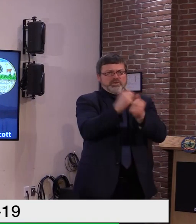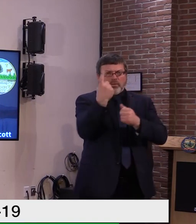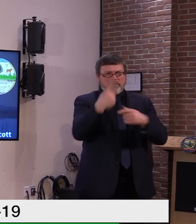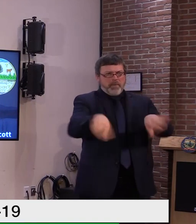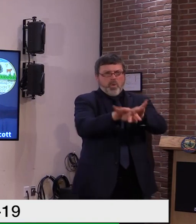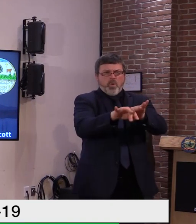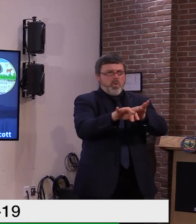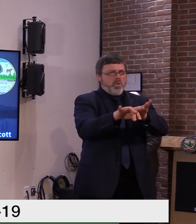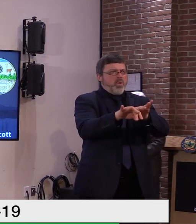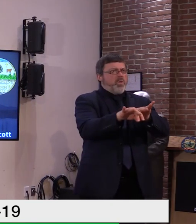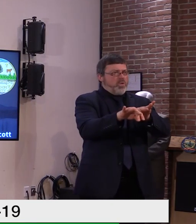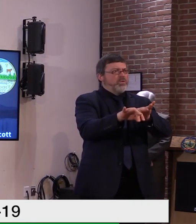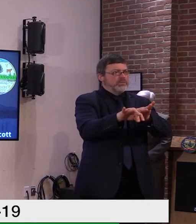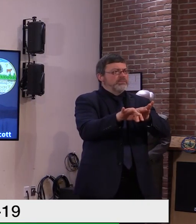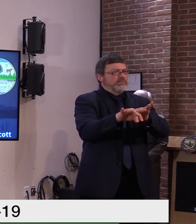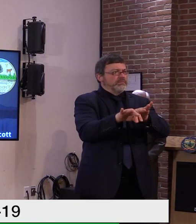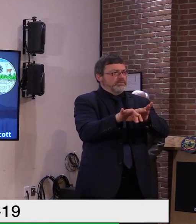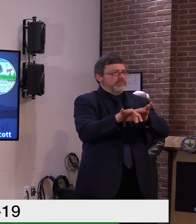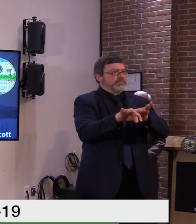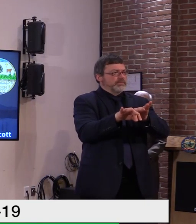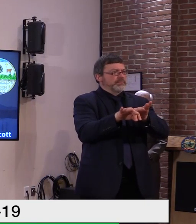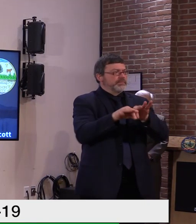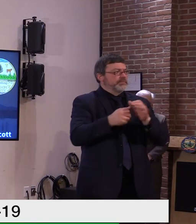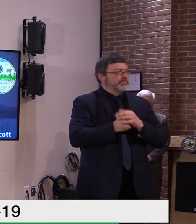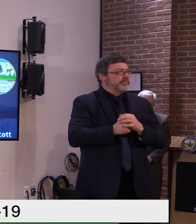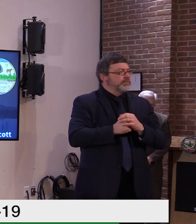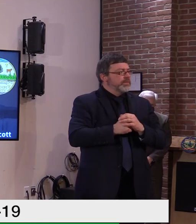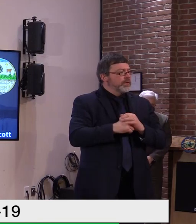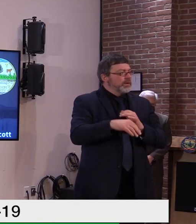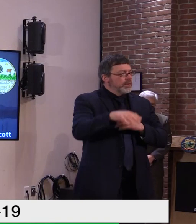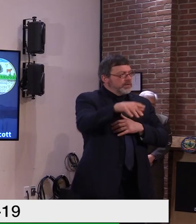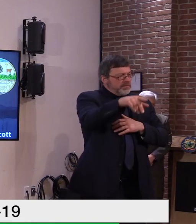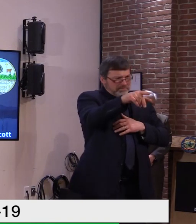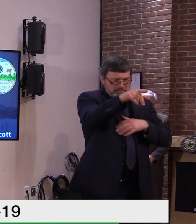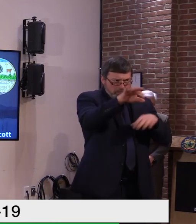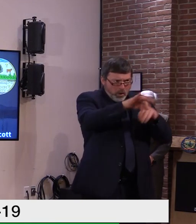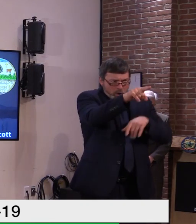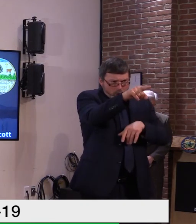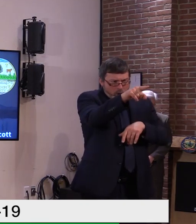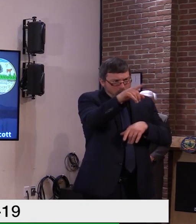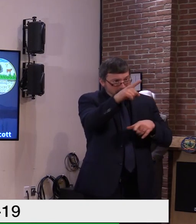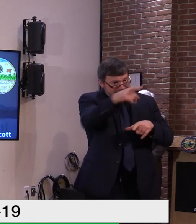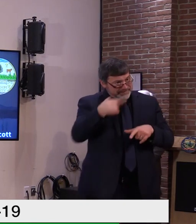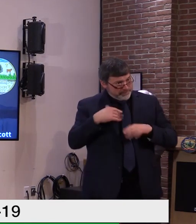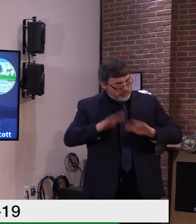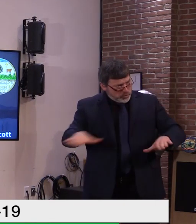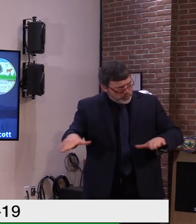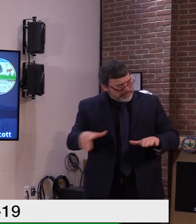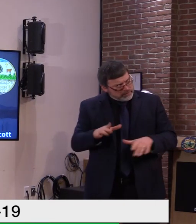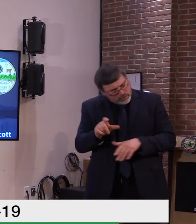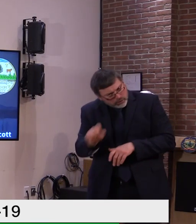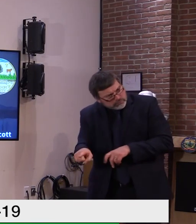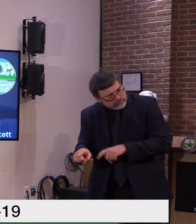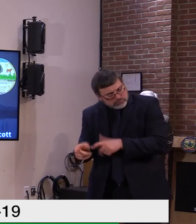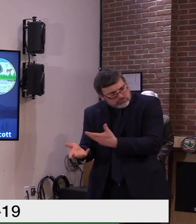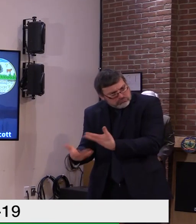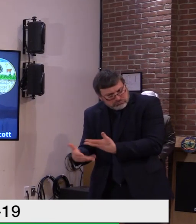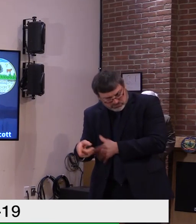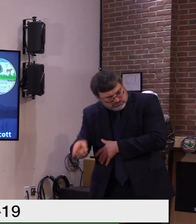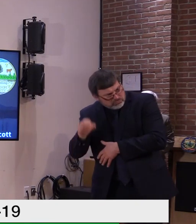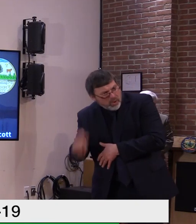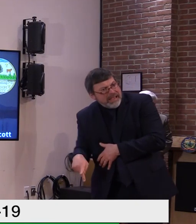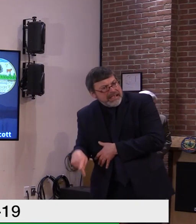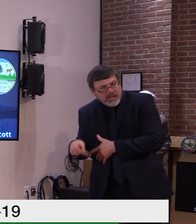talk with them. Ask them about their concerns and listen to them. Engage with your community in